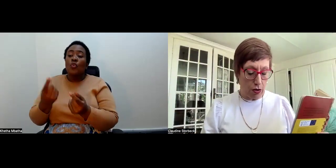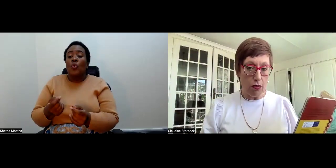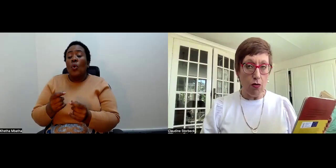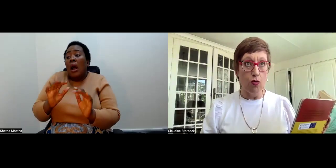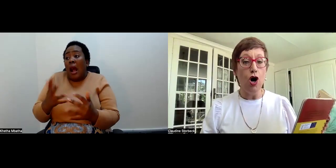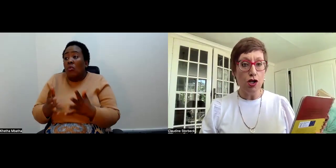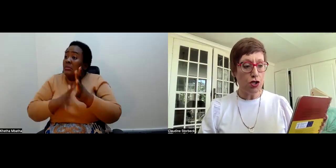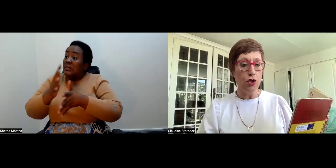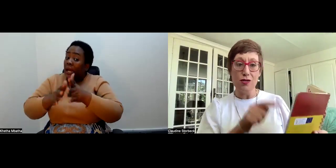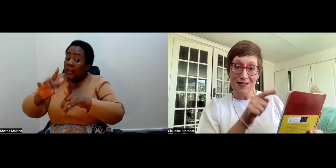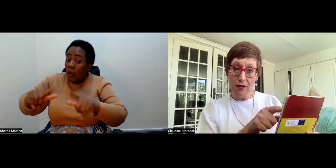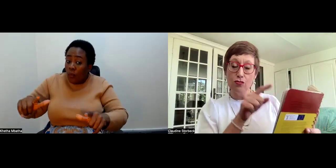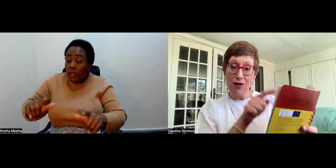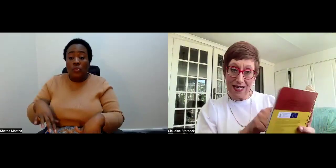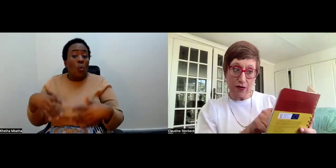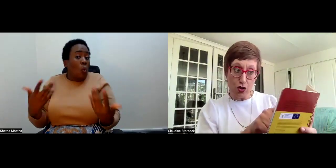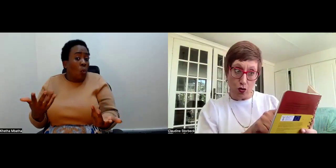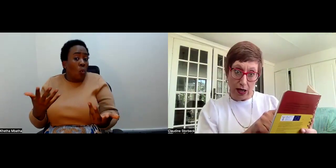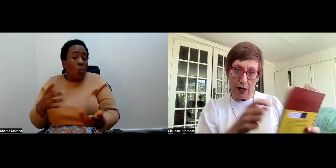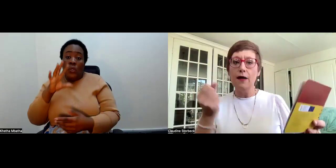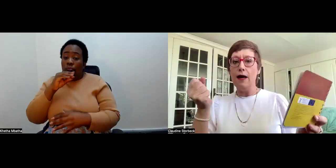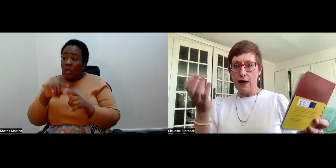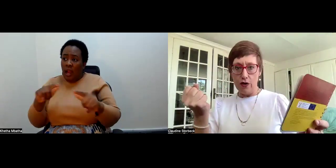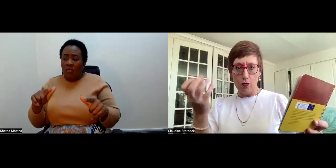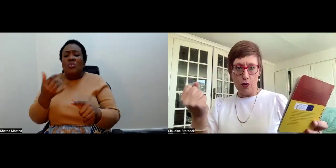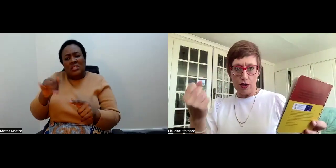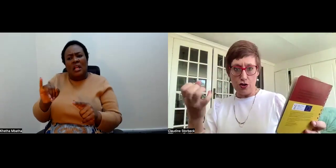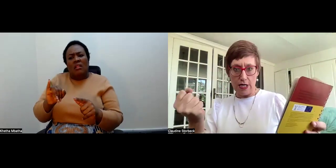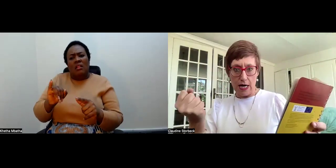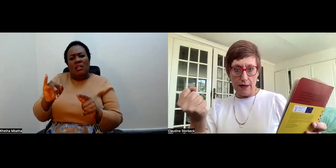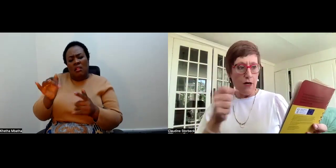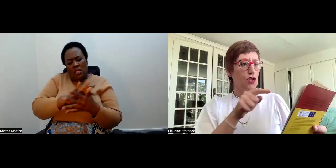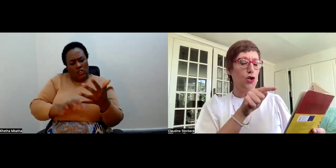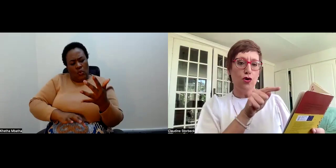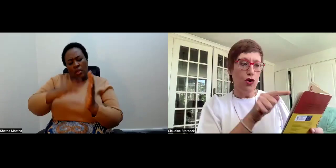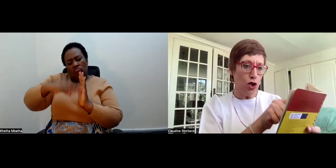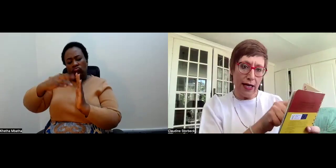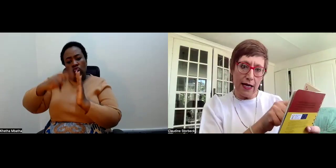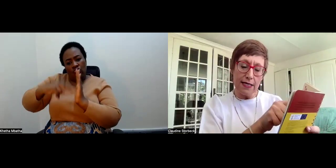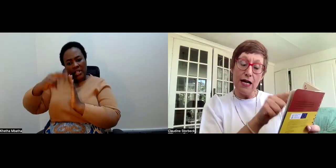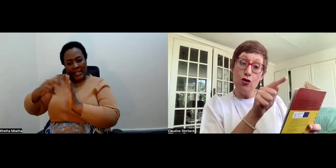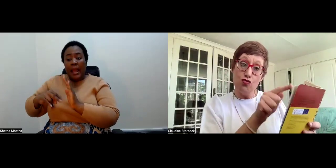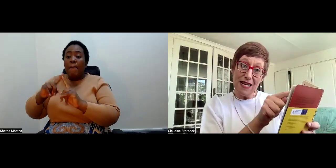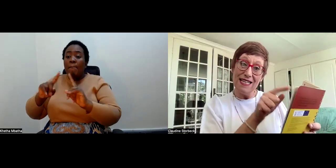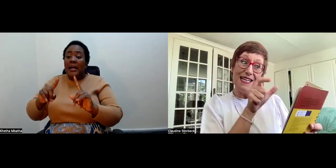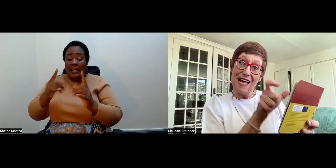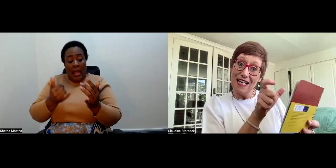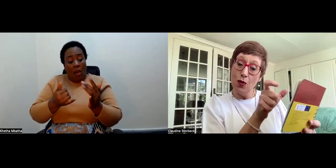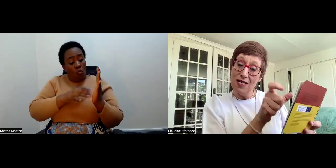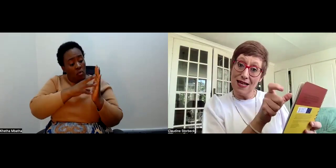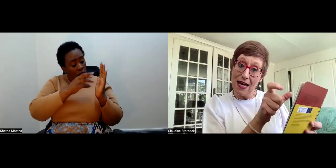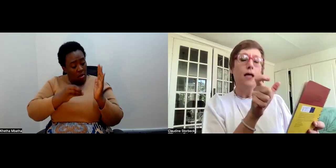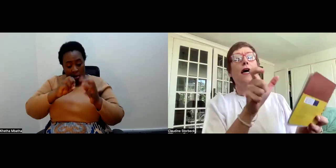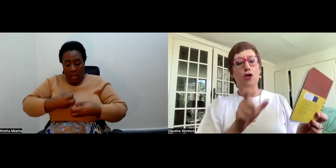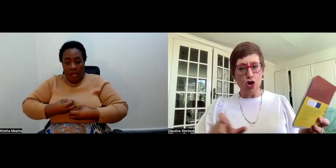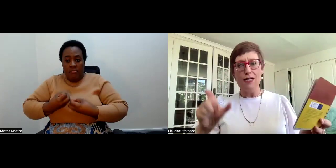language or not, you're still reading the story, and then you'll put it into sign. So you're looking at it and you're reading exactly